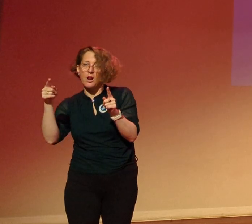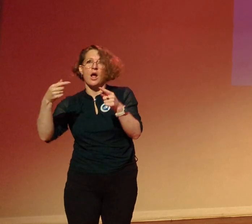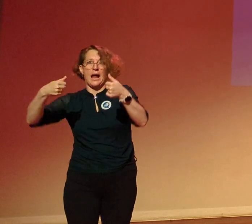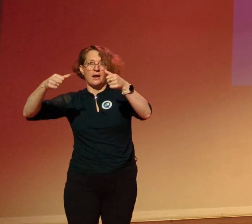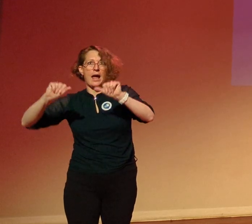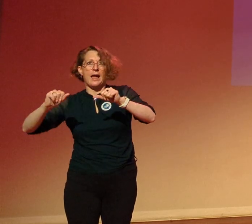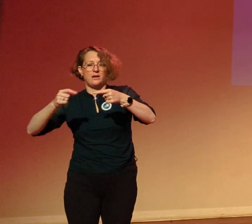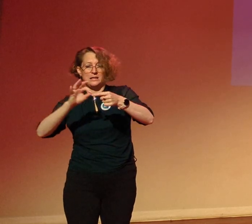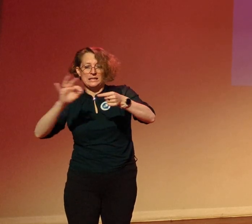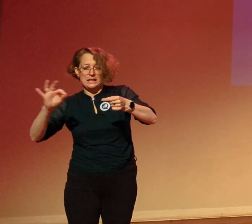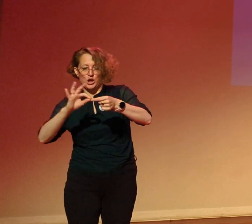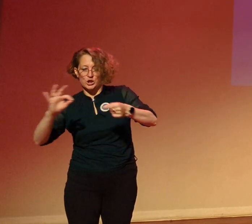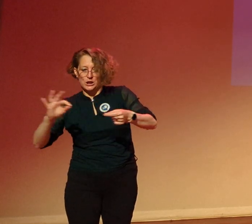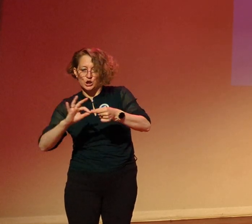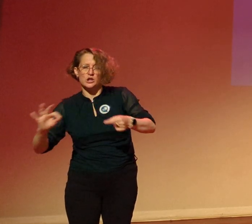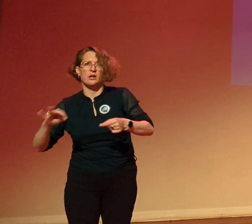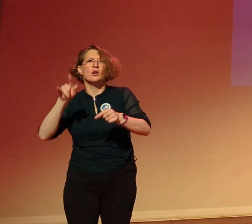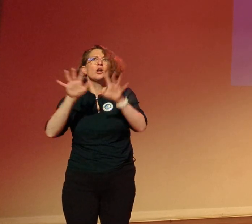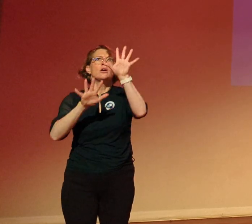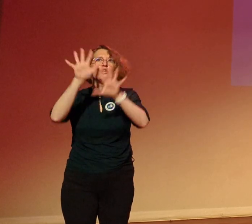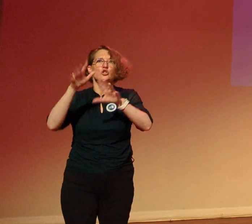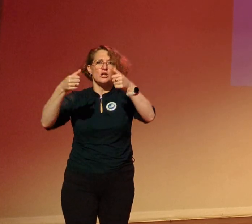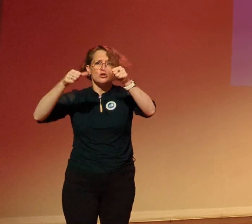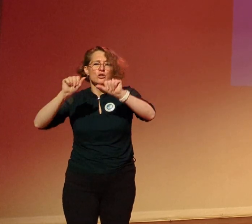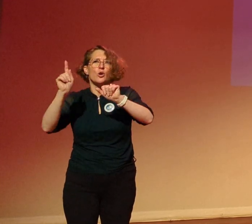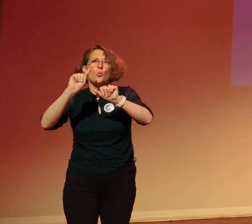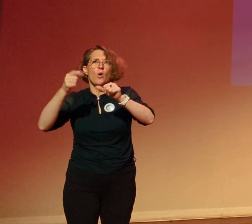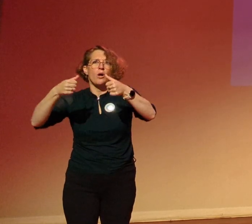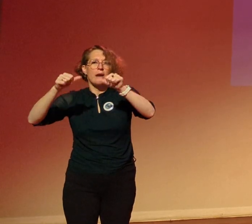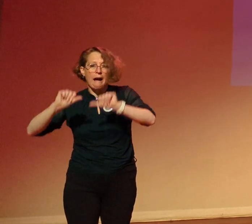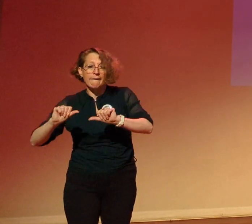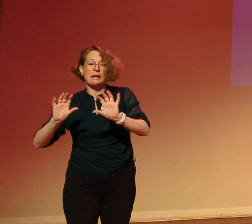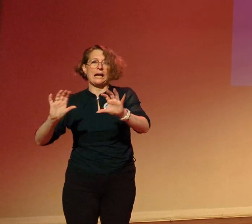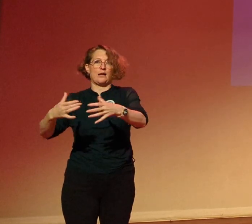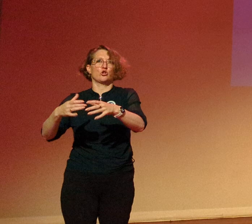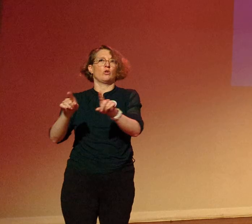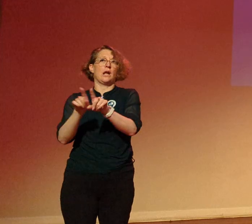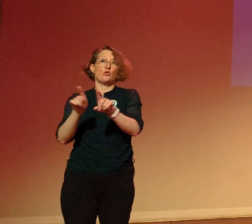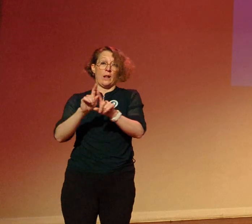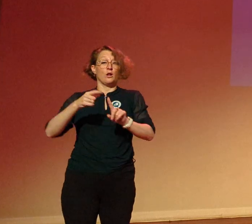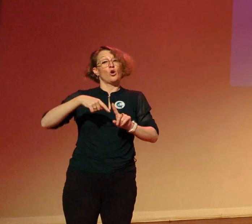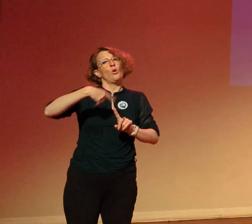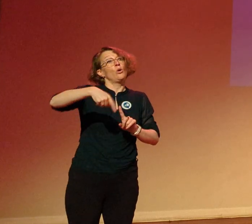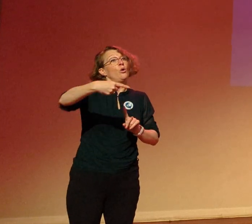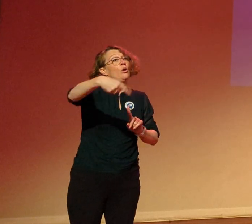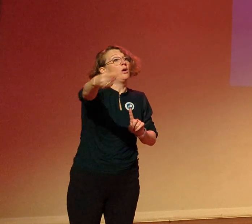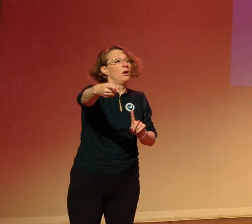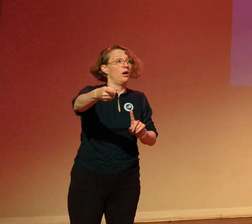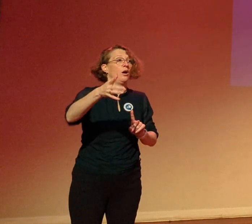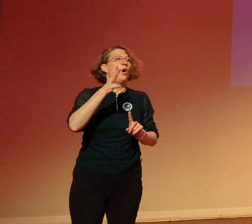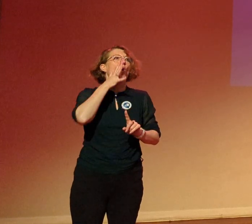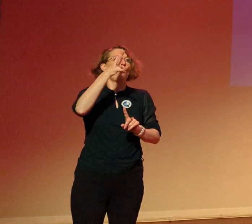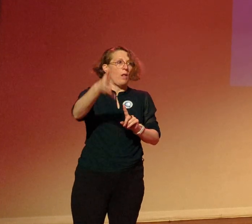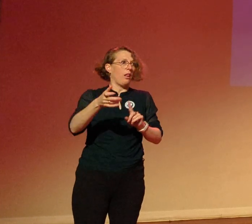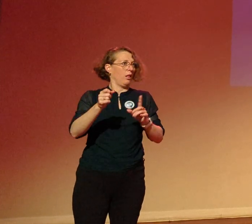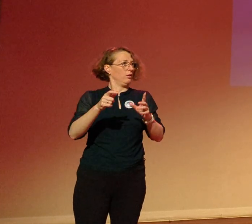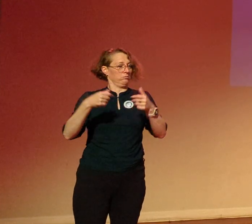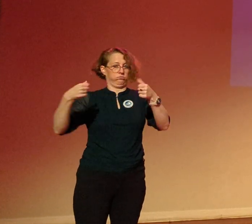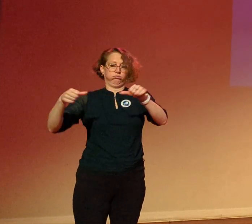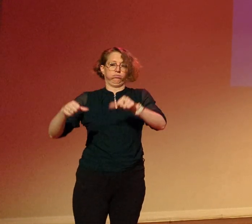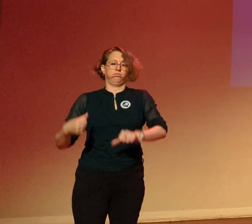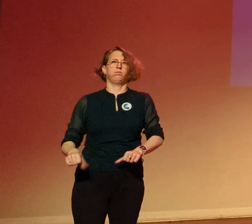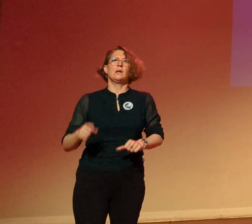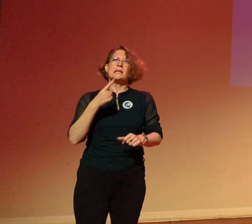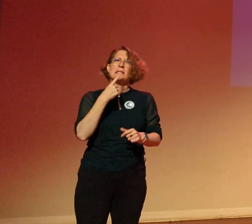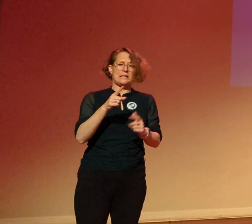for what the gesture is and then possibly a category. So it is able to say, this is a metaphoric gesture, this seems to